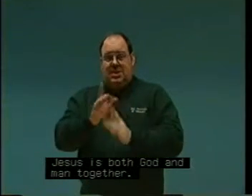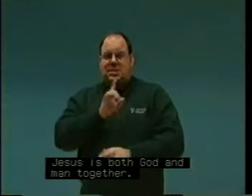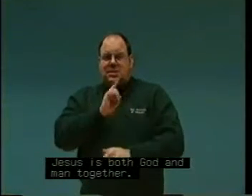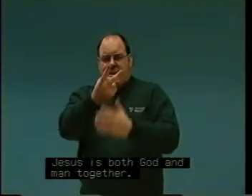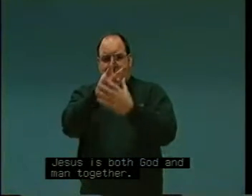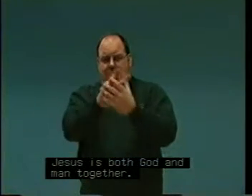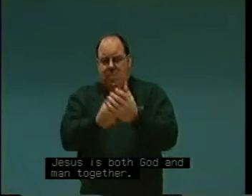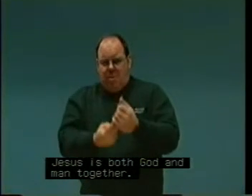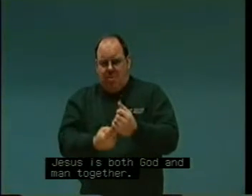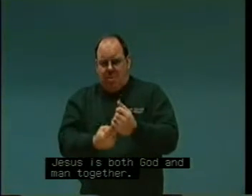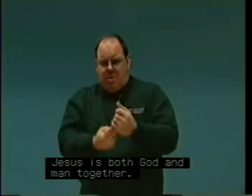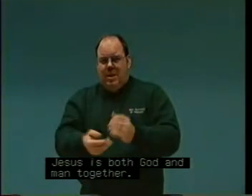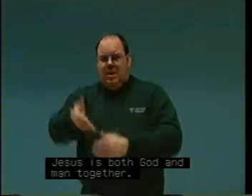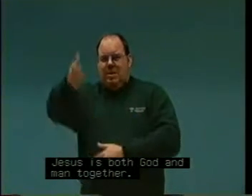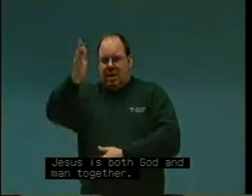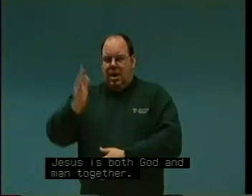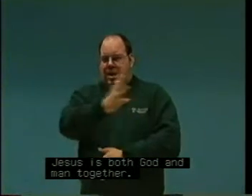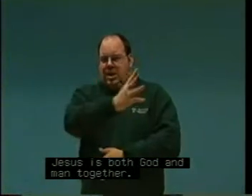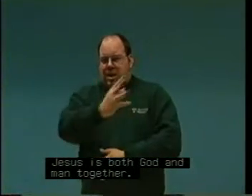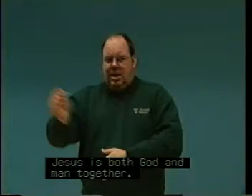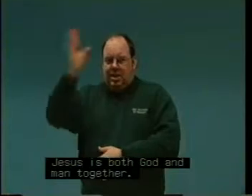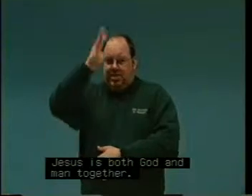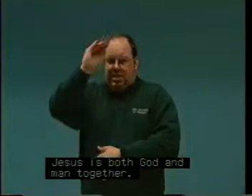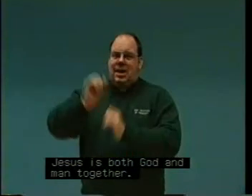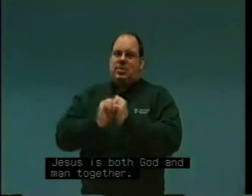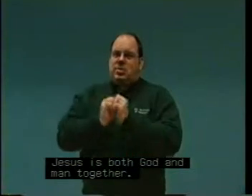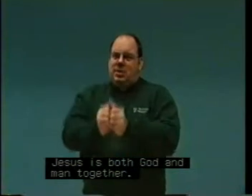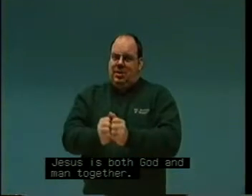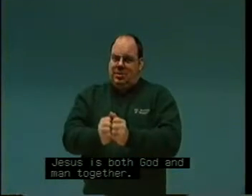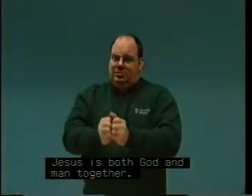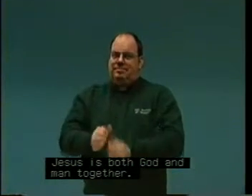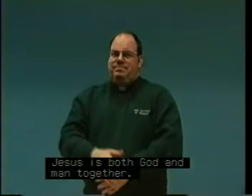Jesus is both God and man together.